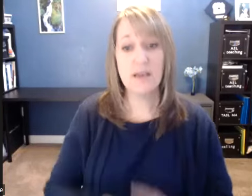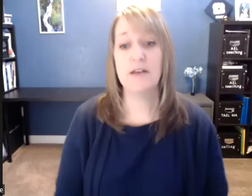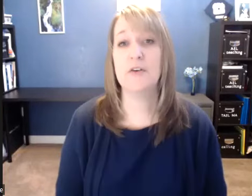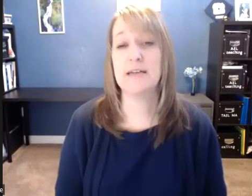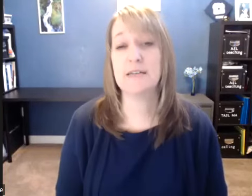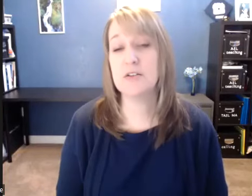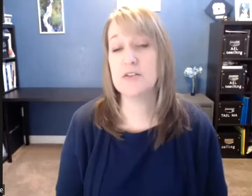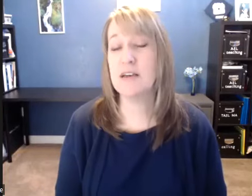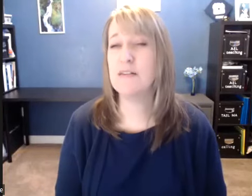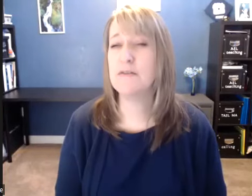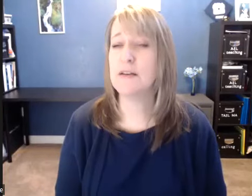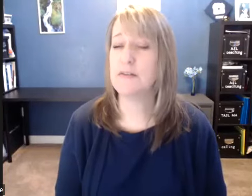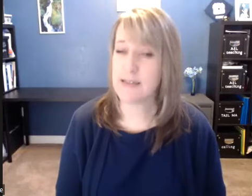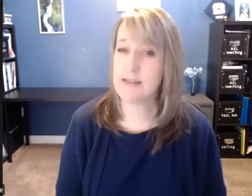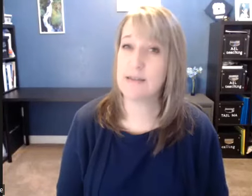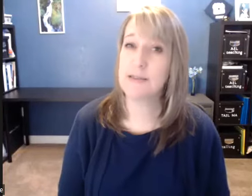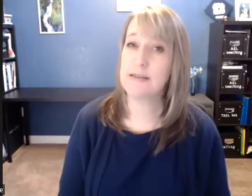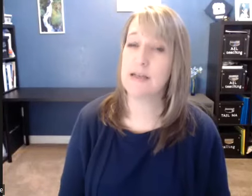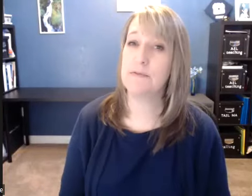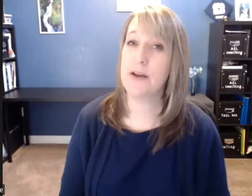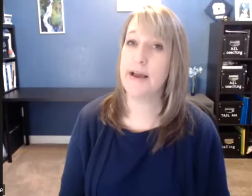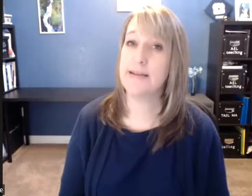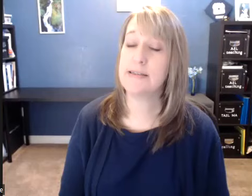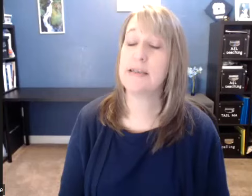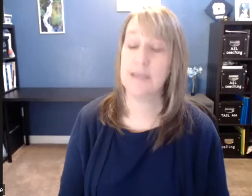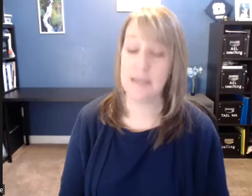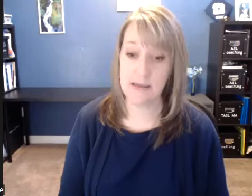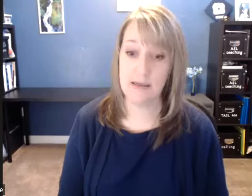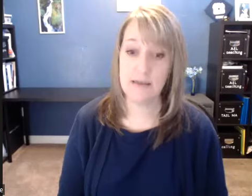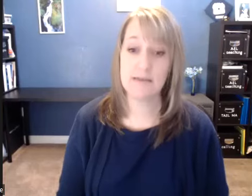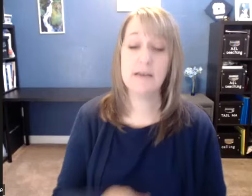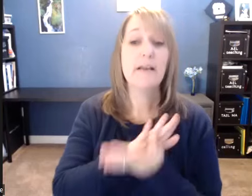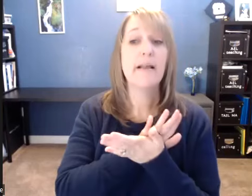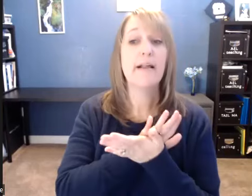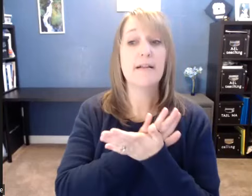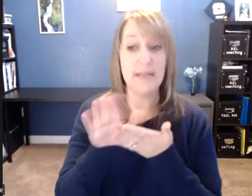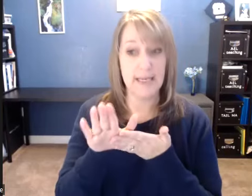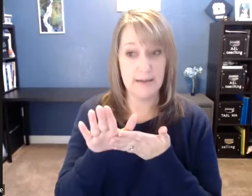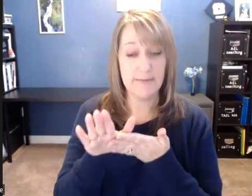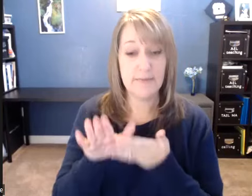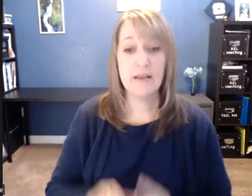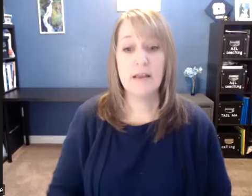If you're asking yourself if that's the same as the sign for nice, yes, it is. Clean.